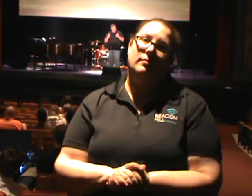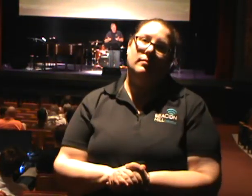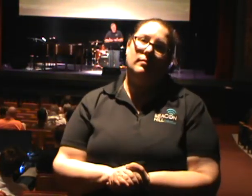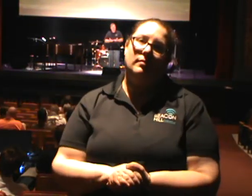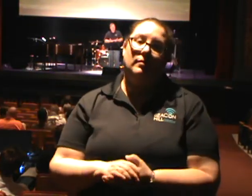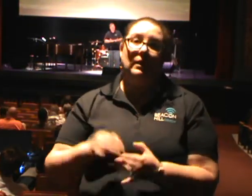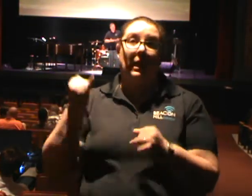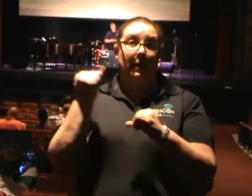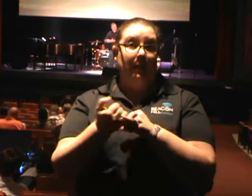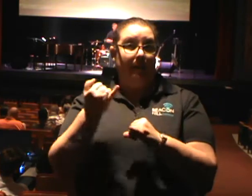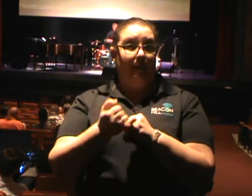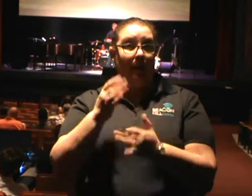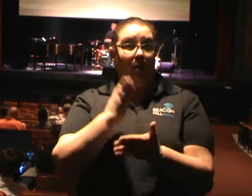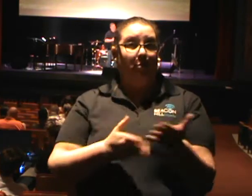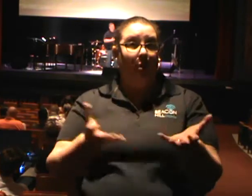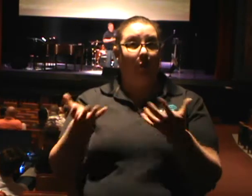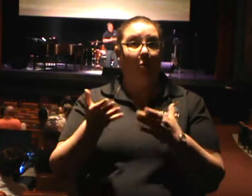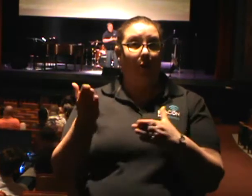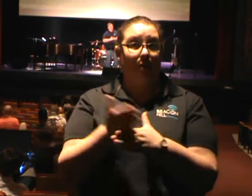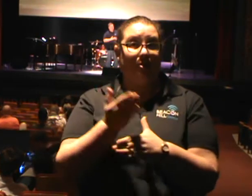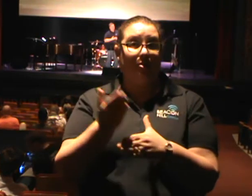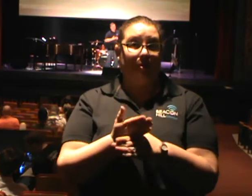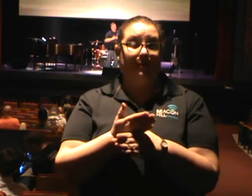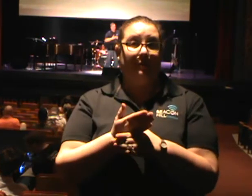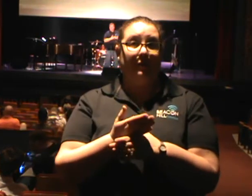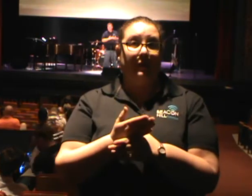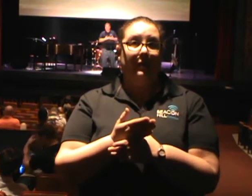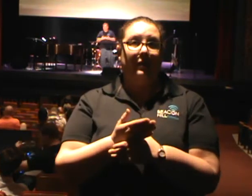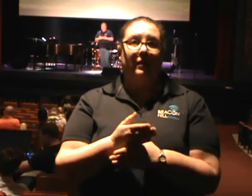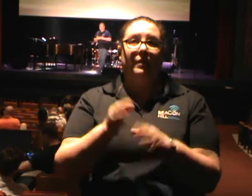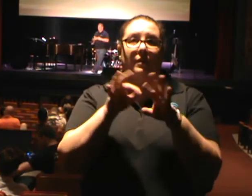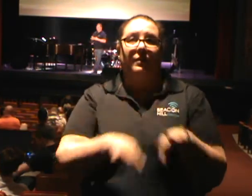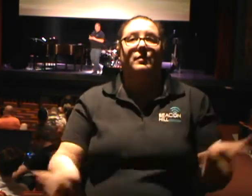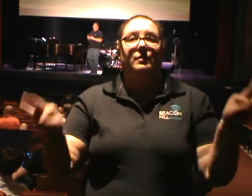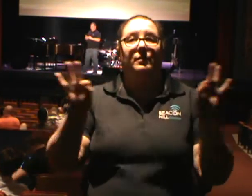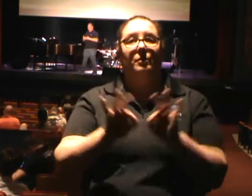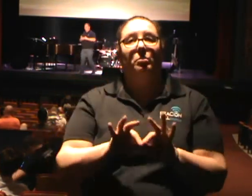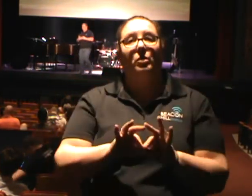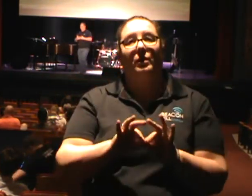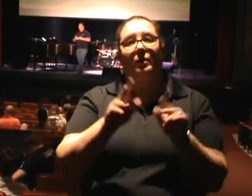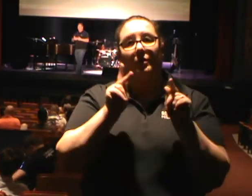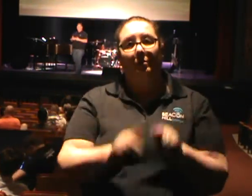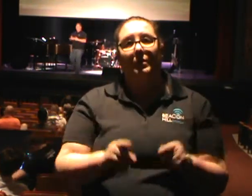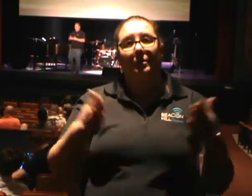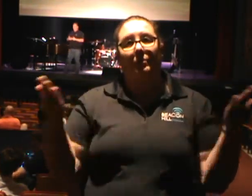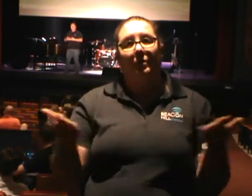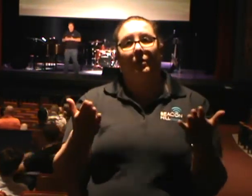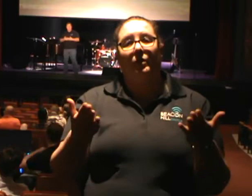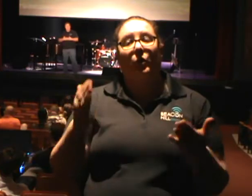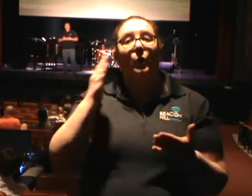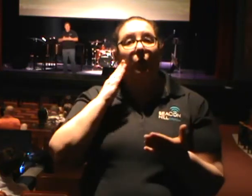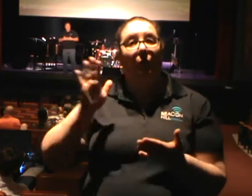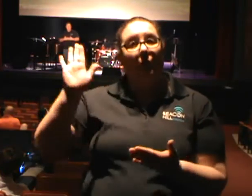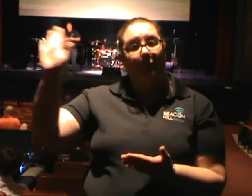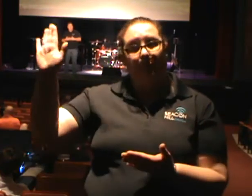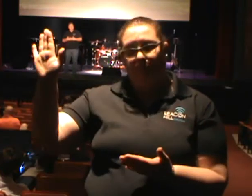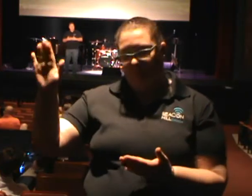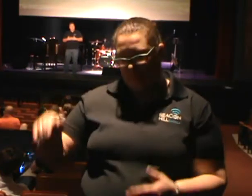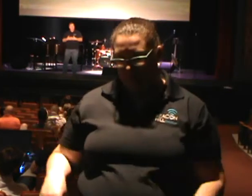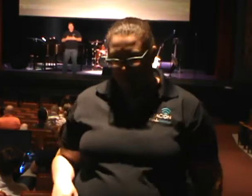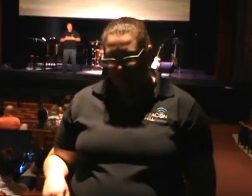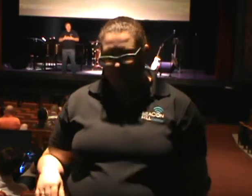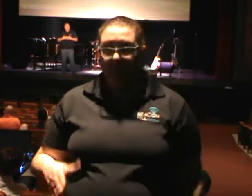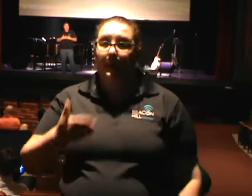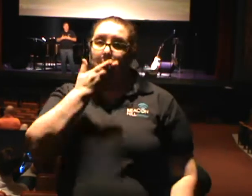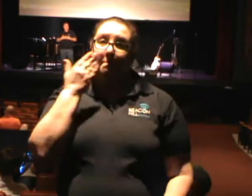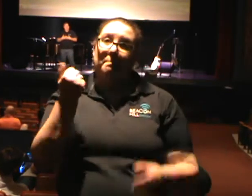This last part that I want to share with you is important to those here today that know the good shepherd. This